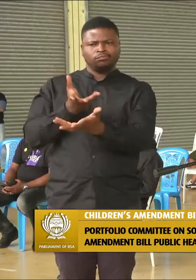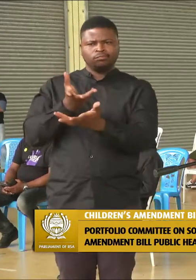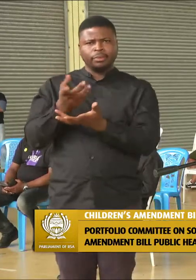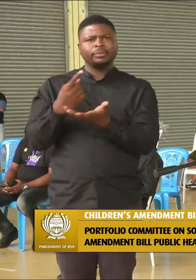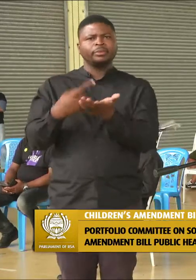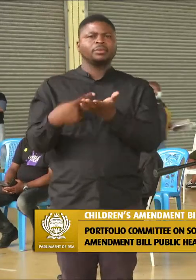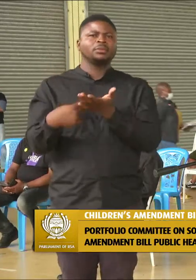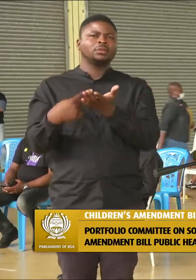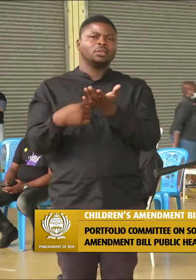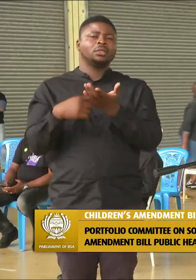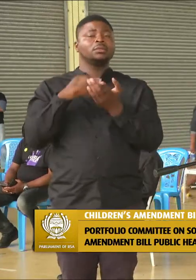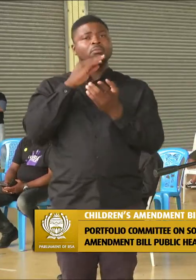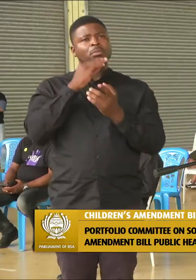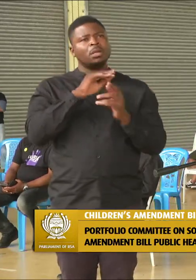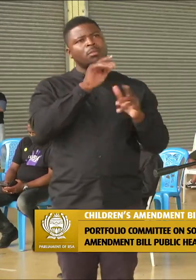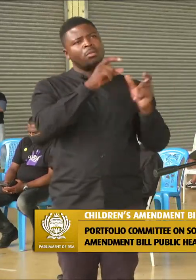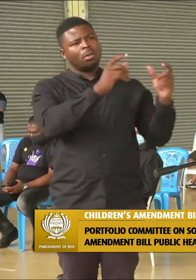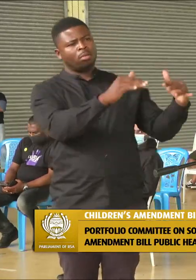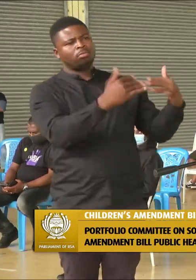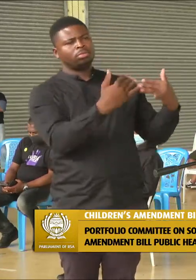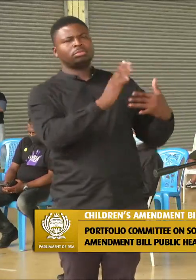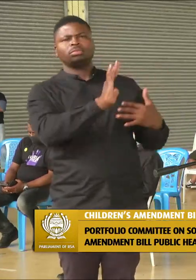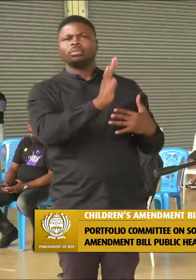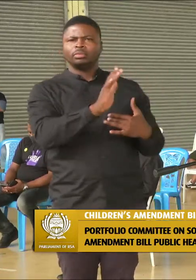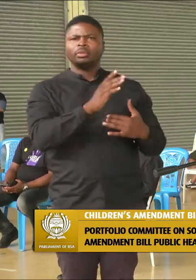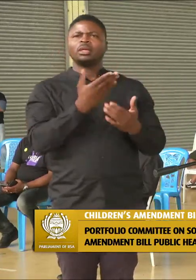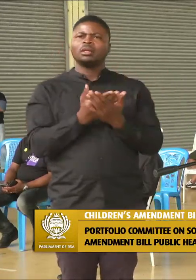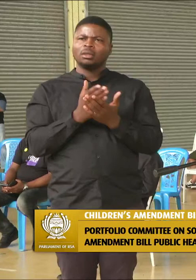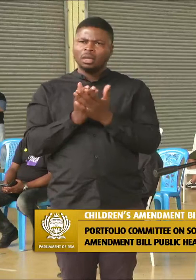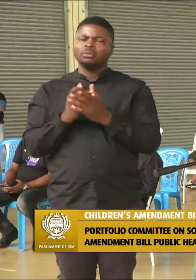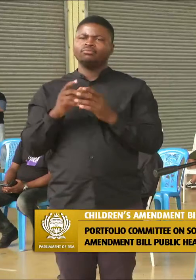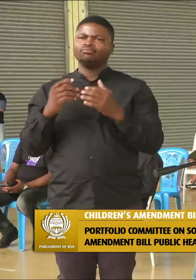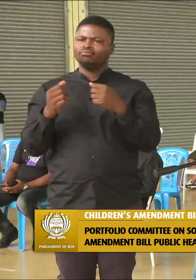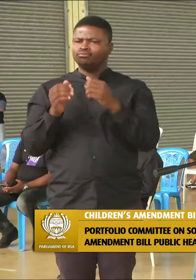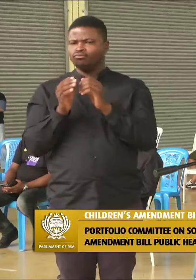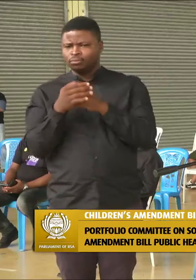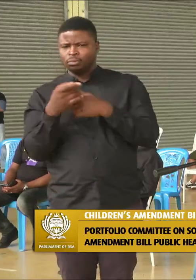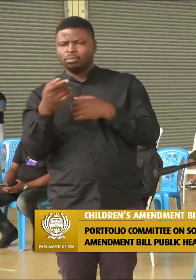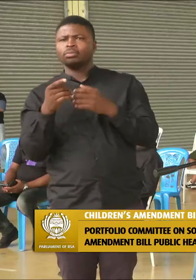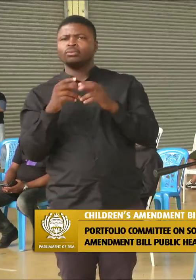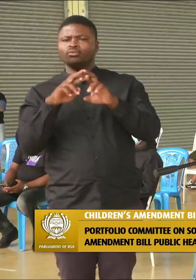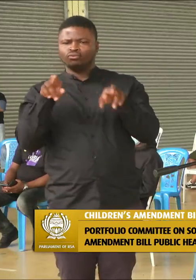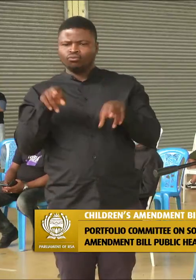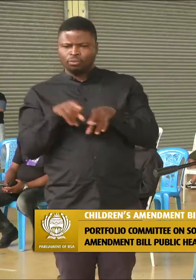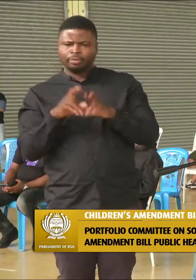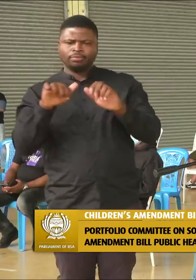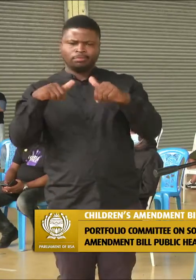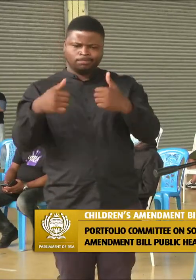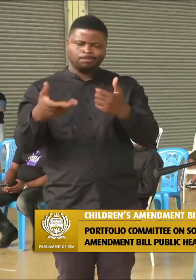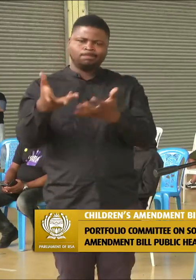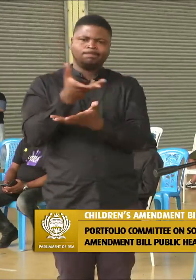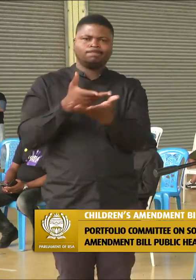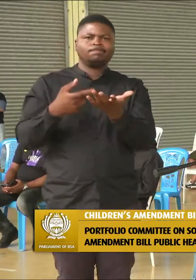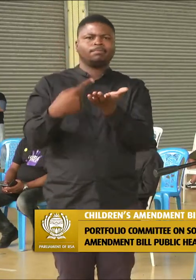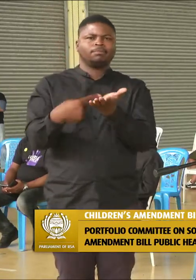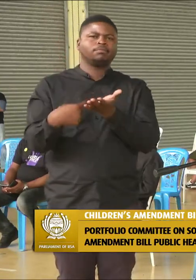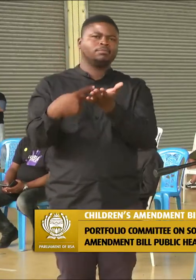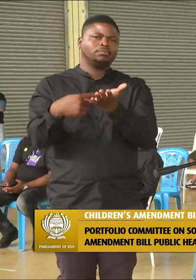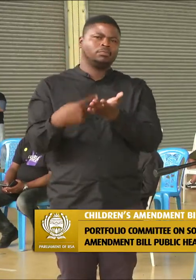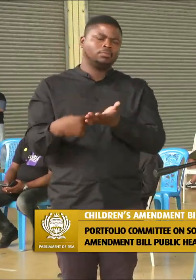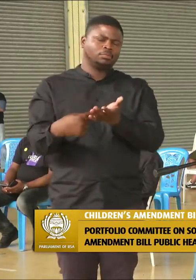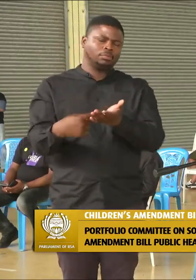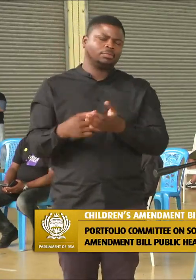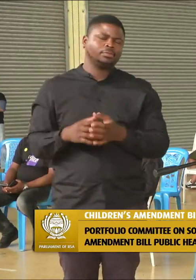outside this forum. Ezinye ke inkinga nje singakhuluma ngaphandle kwalesi sithangami nabanikazi